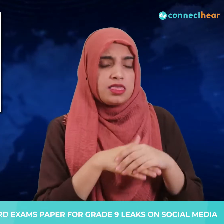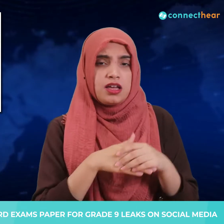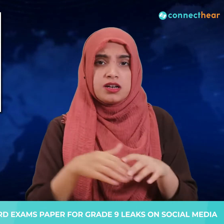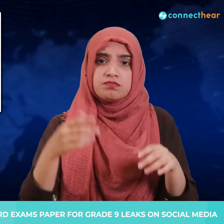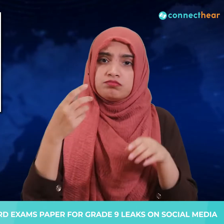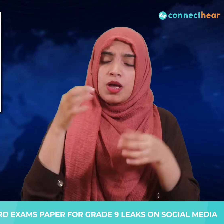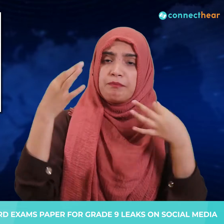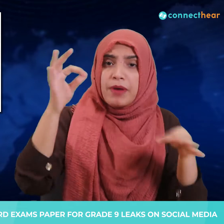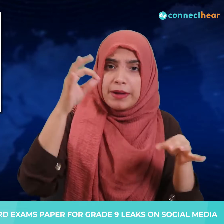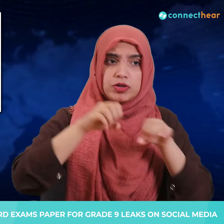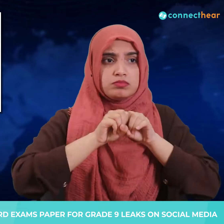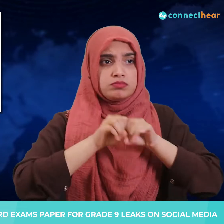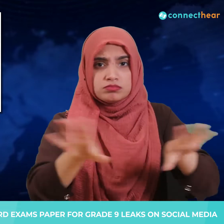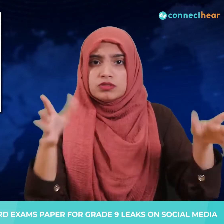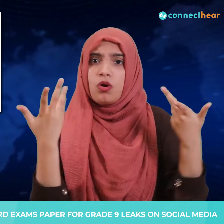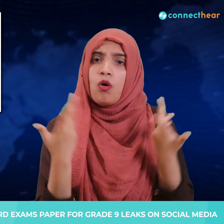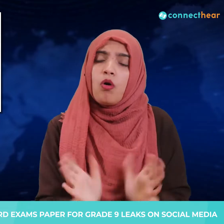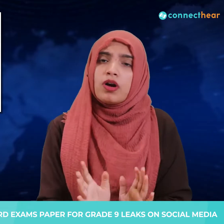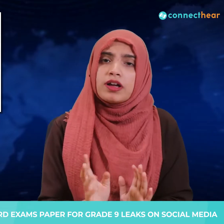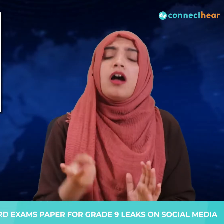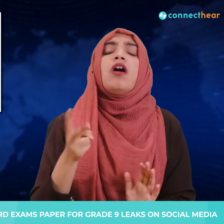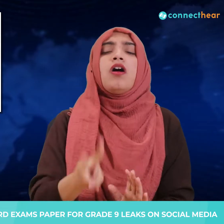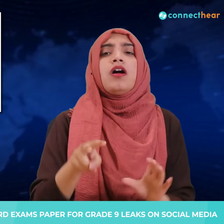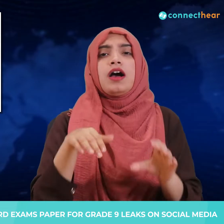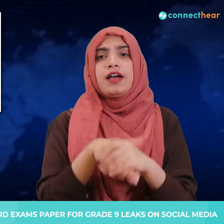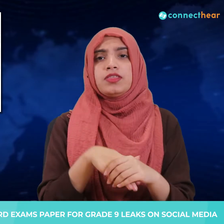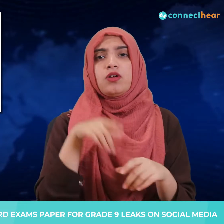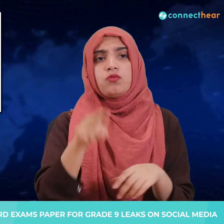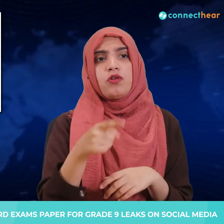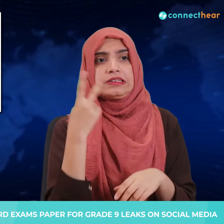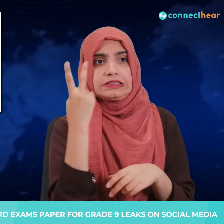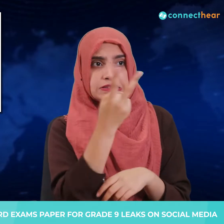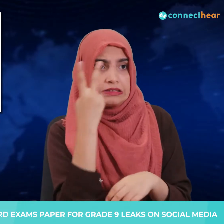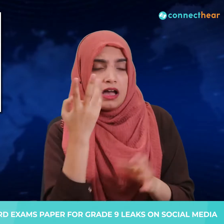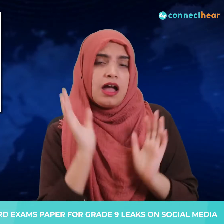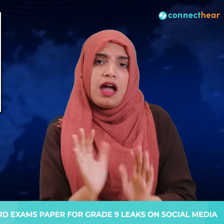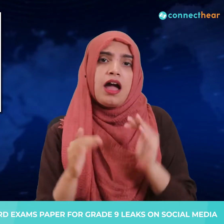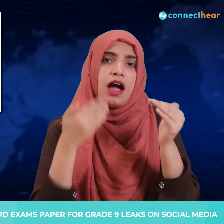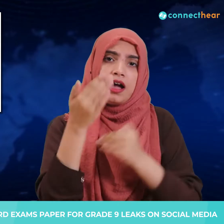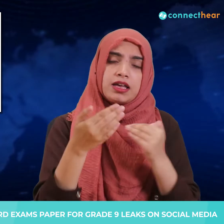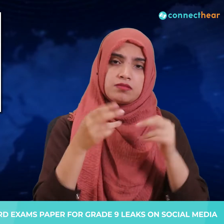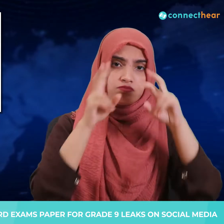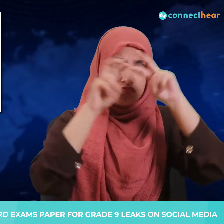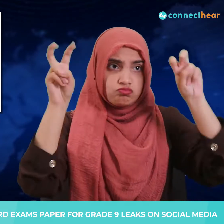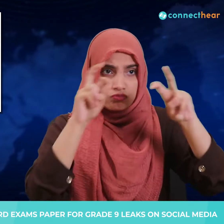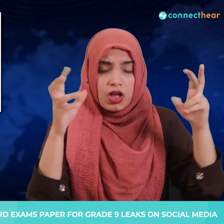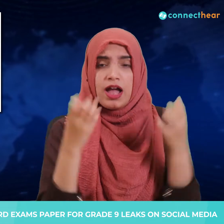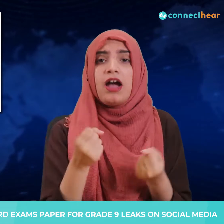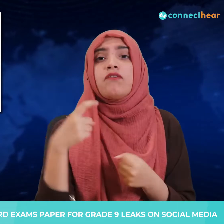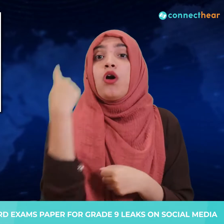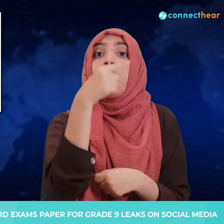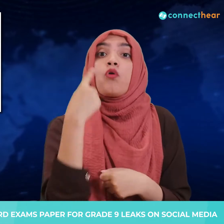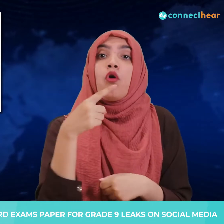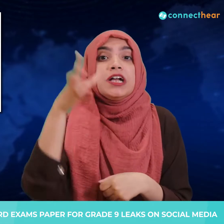chaos, the Sindh government had taken strong notice and summoned the controller of